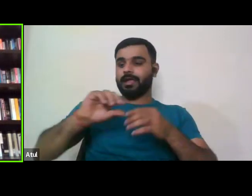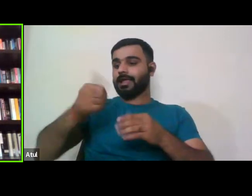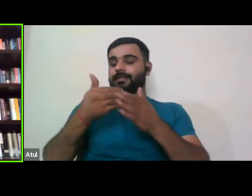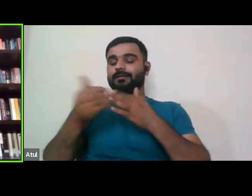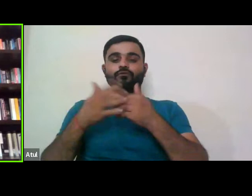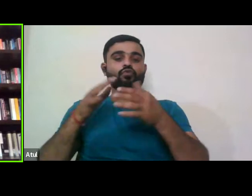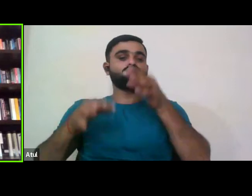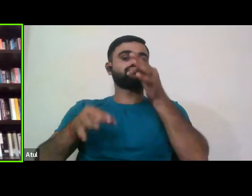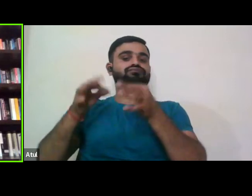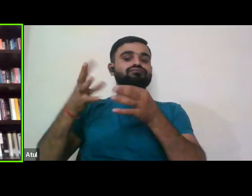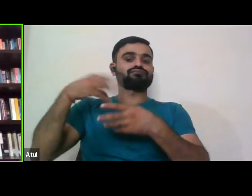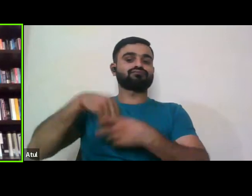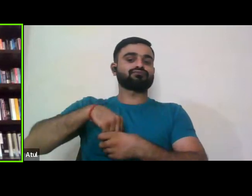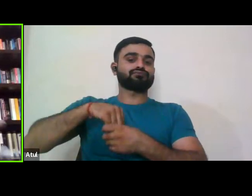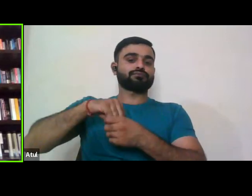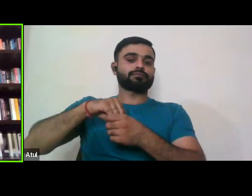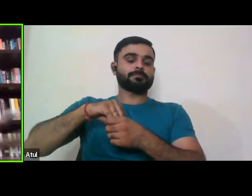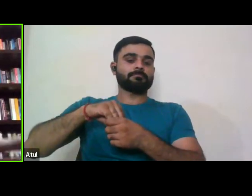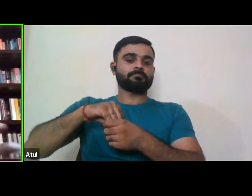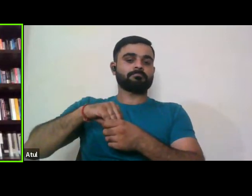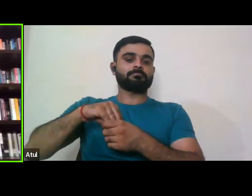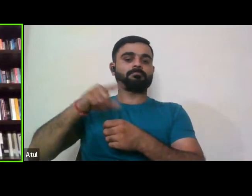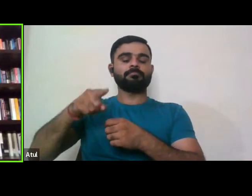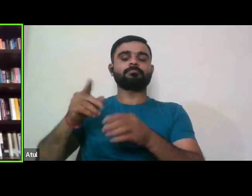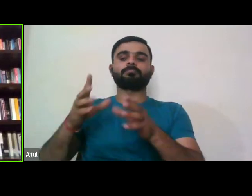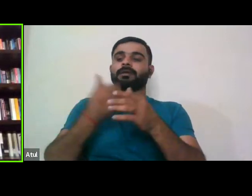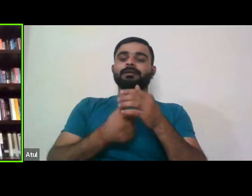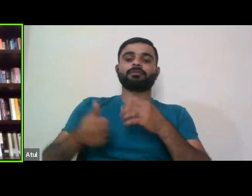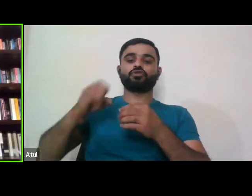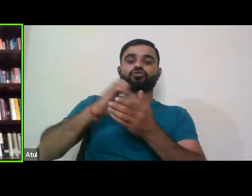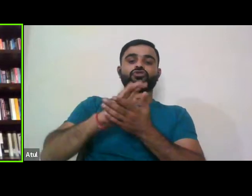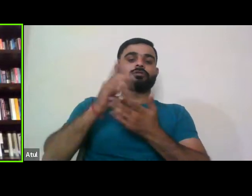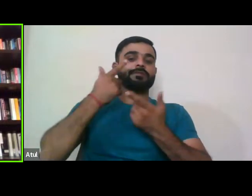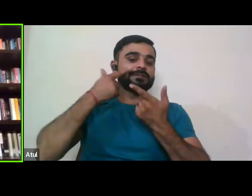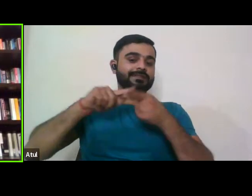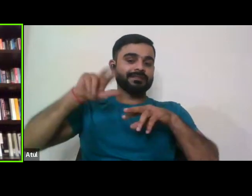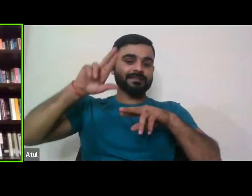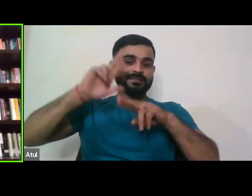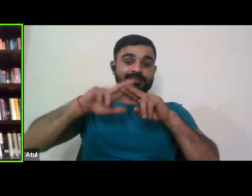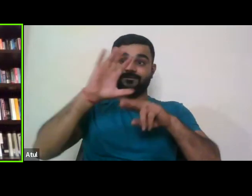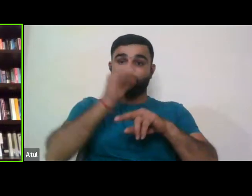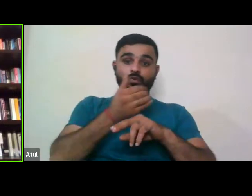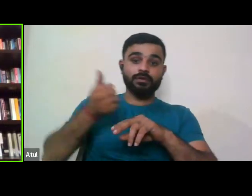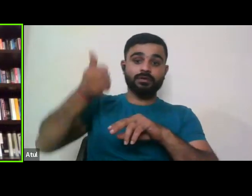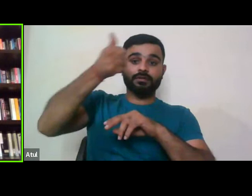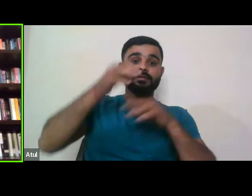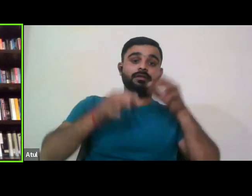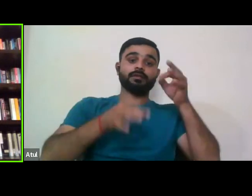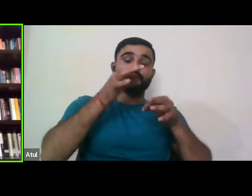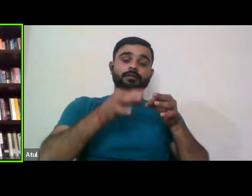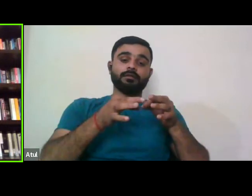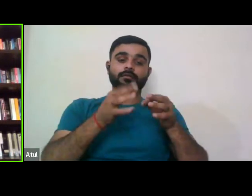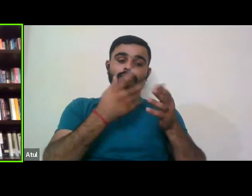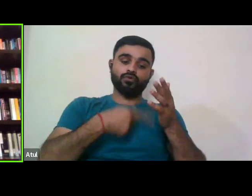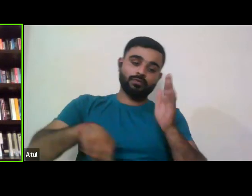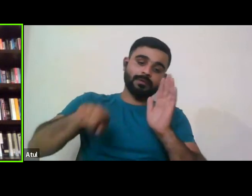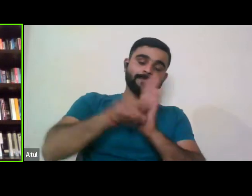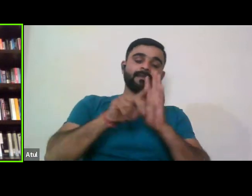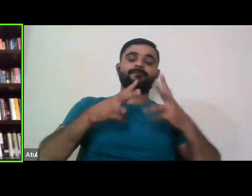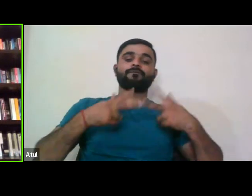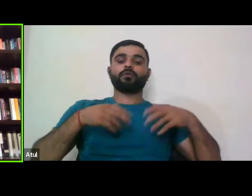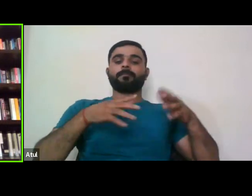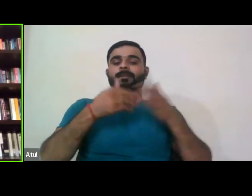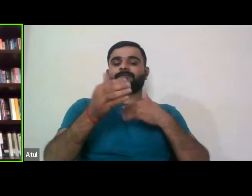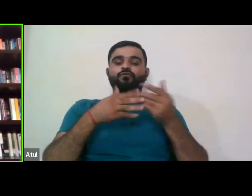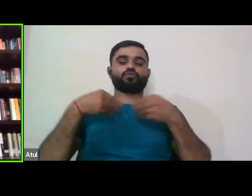judge is on the Constitution bench as much as the Chief Justice is. So clearly the Chief Justice is over-assigning Constitution bench matters